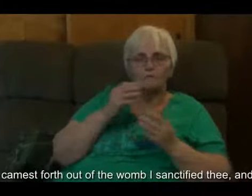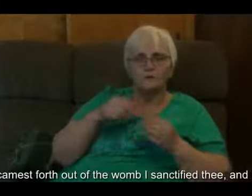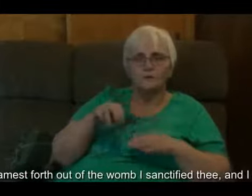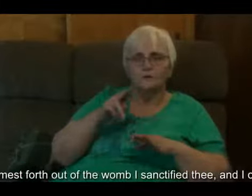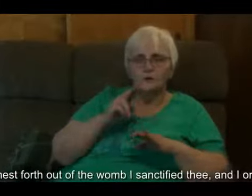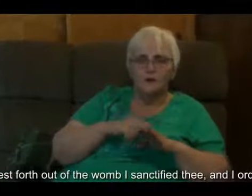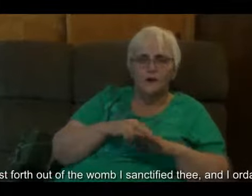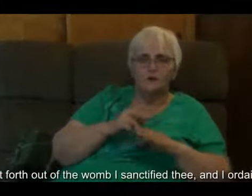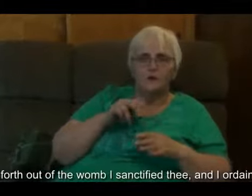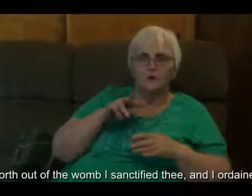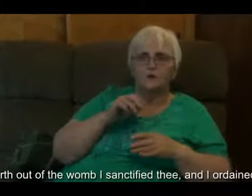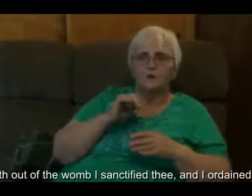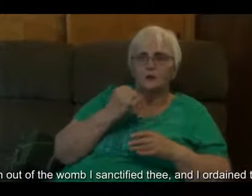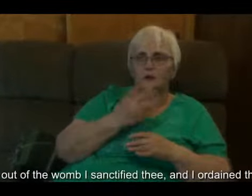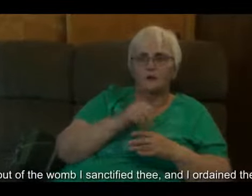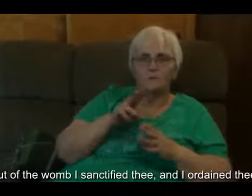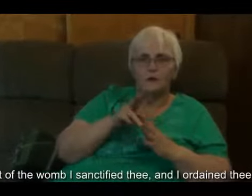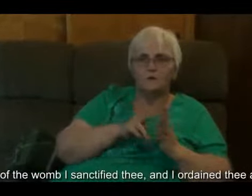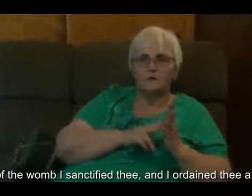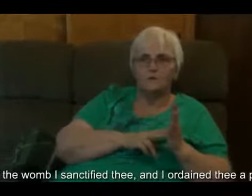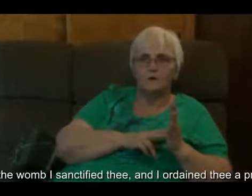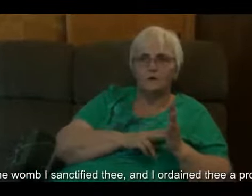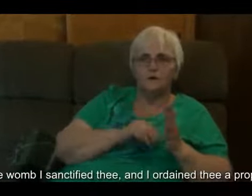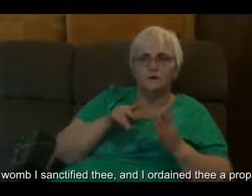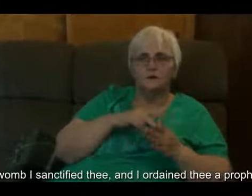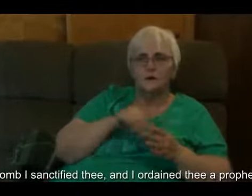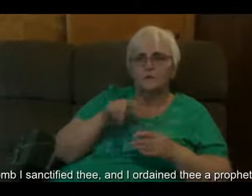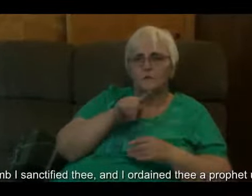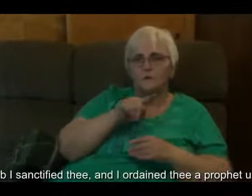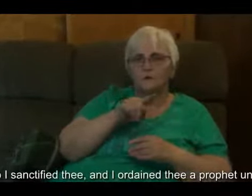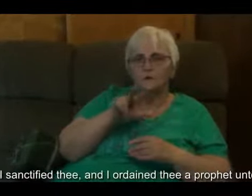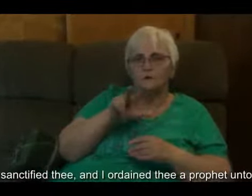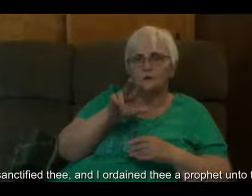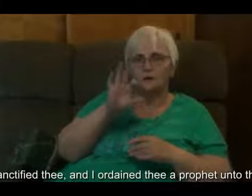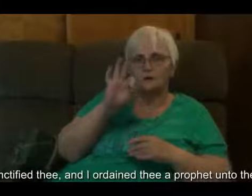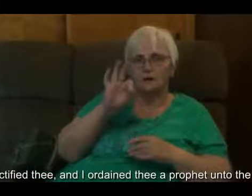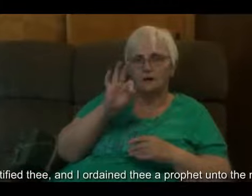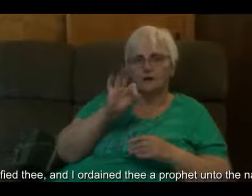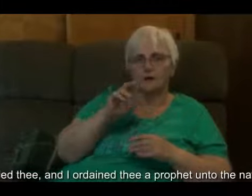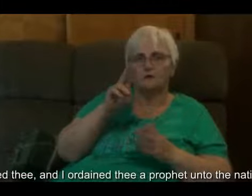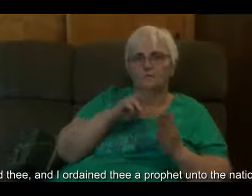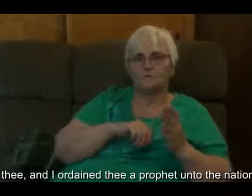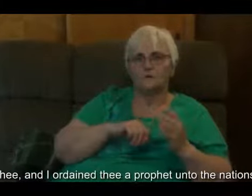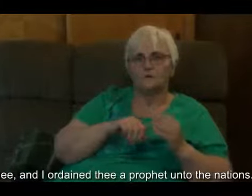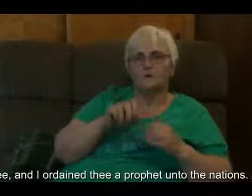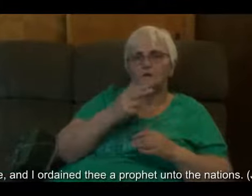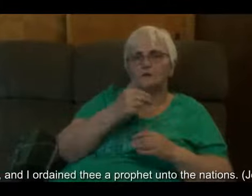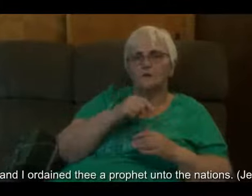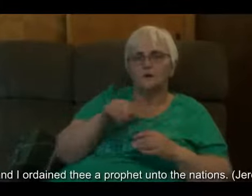You can look in our scripture in Psalm 139, verses 13 and